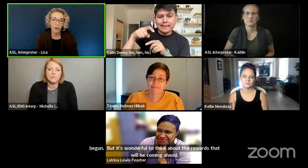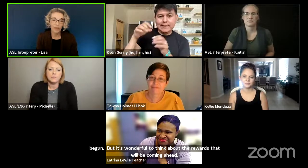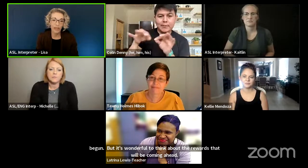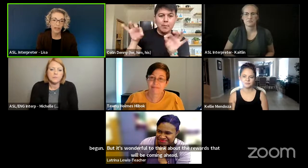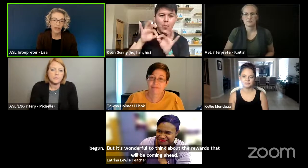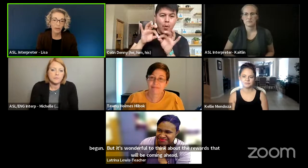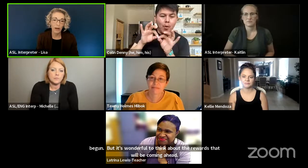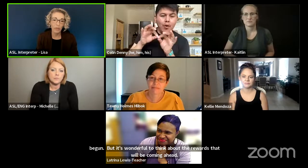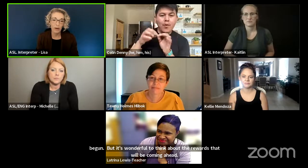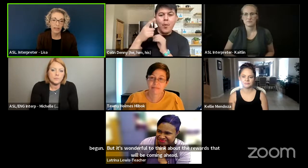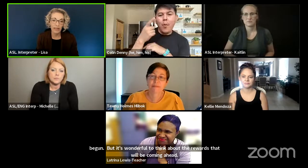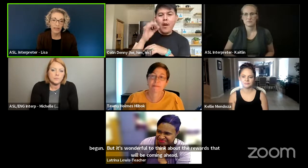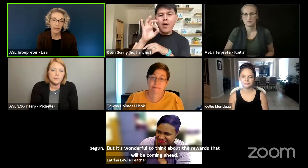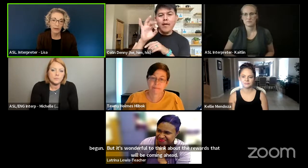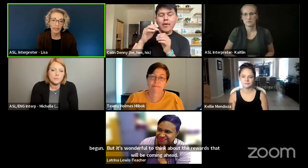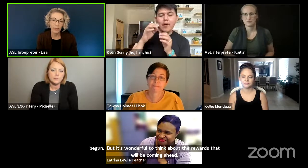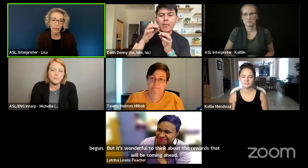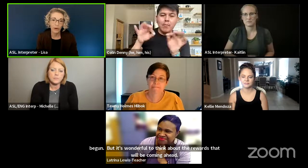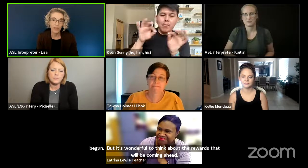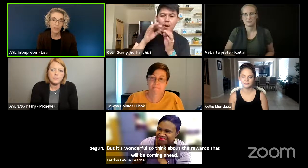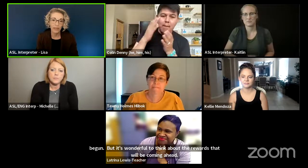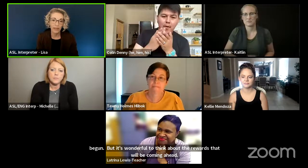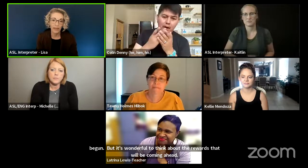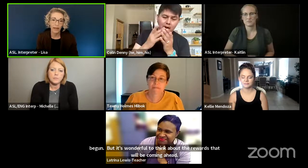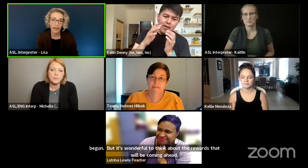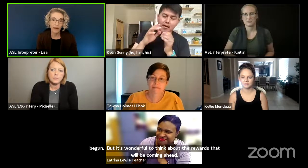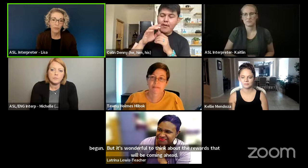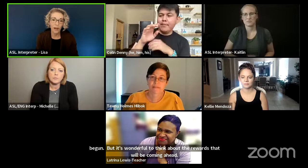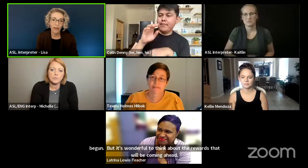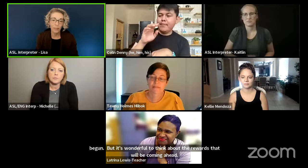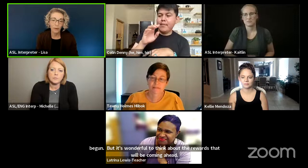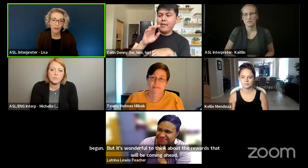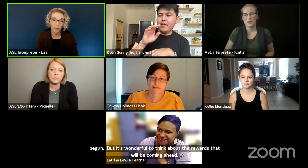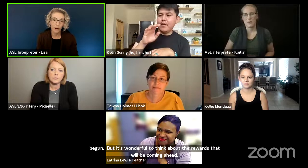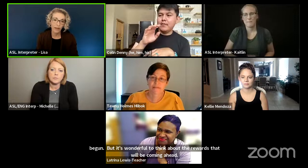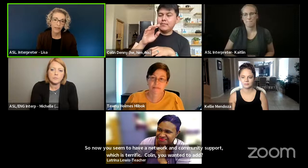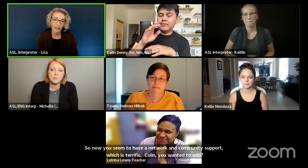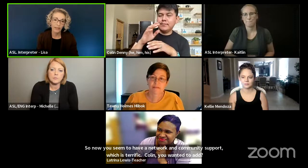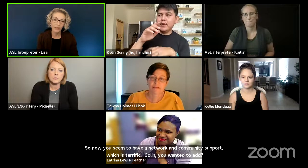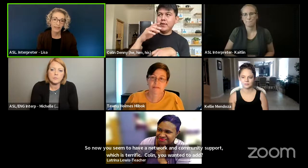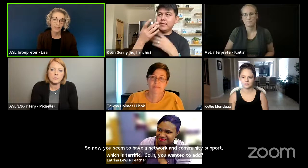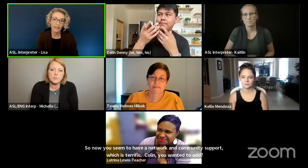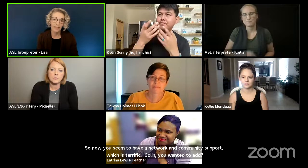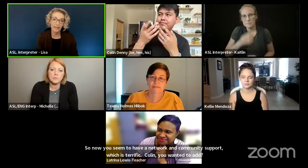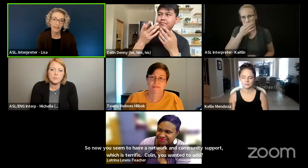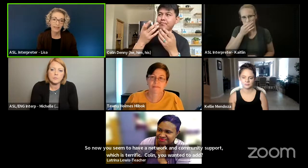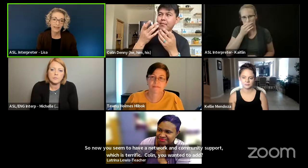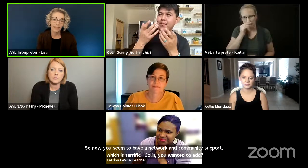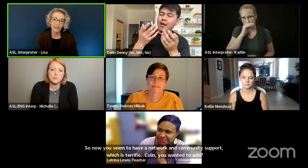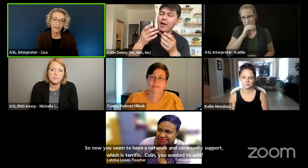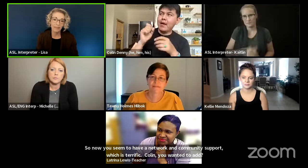add one more thing, talking about what we need and what is important. One important part,